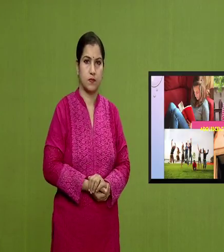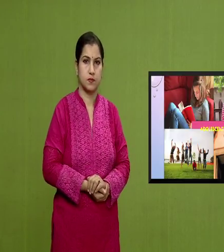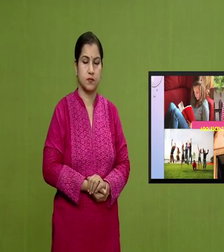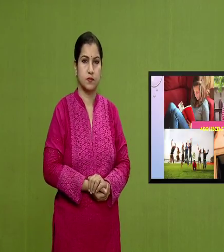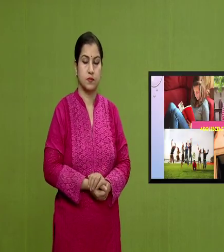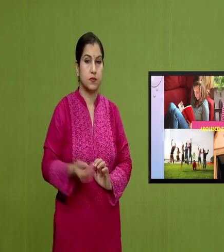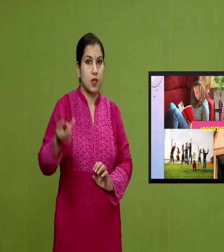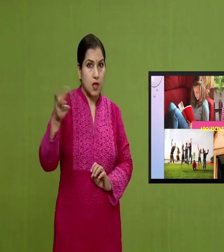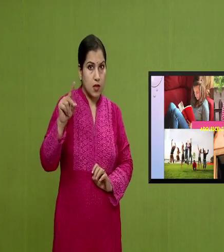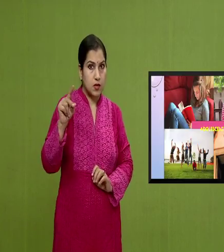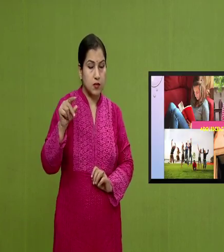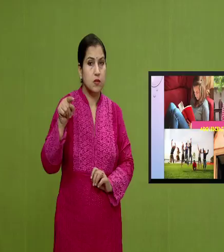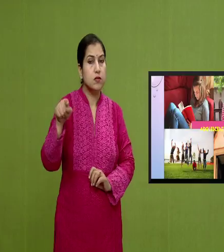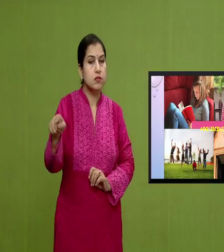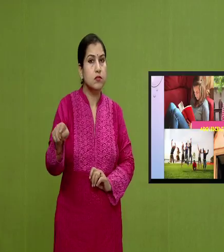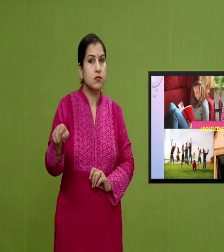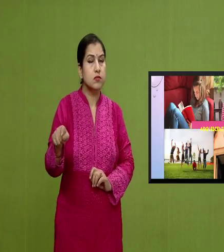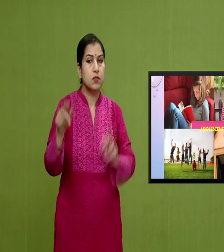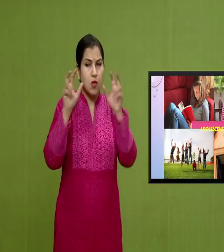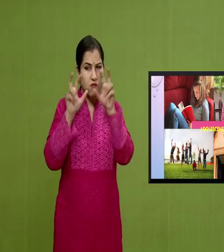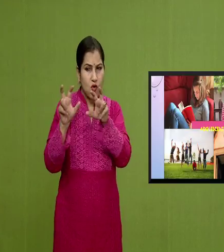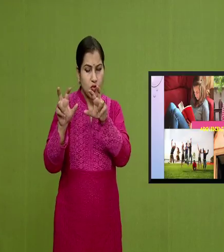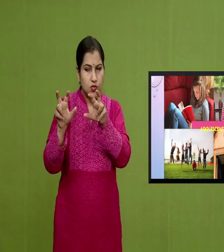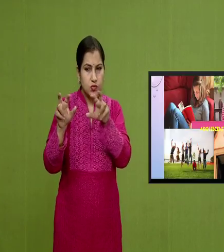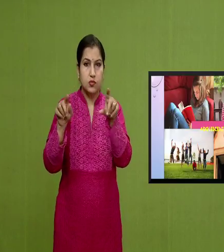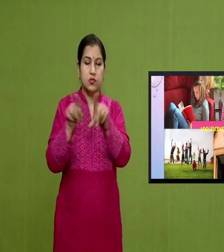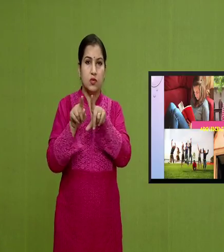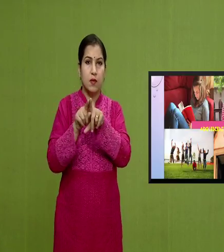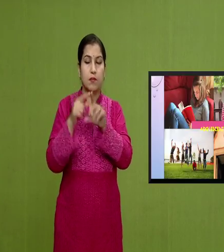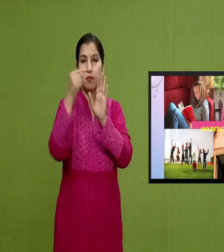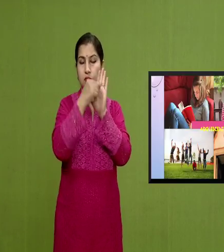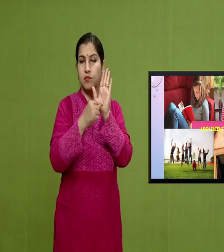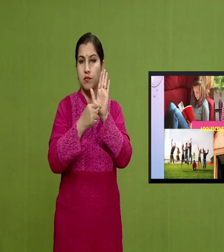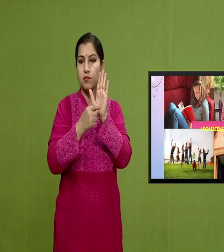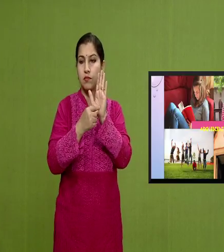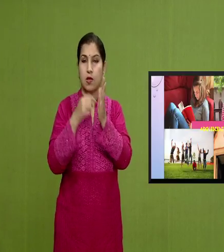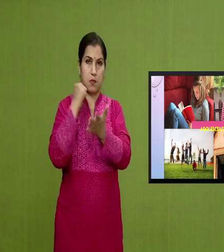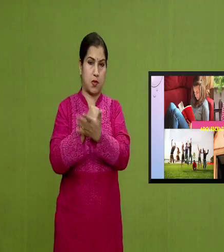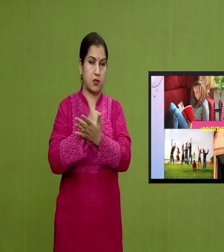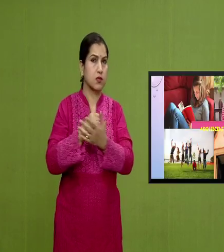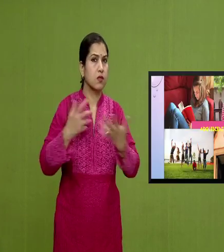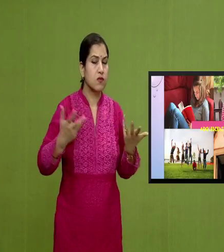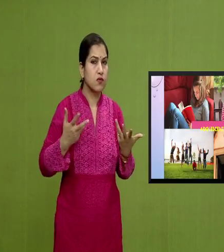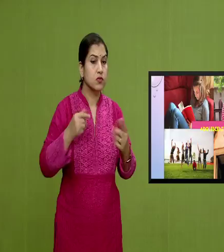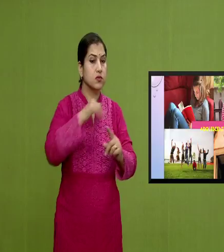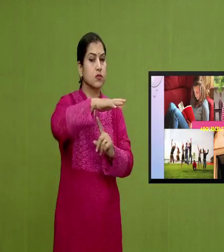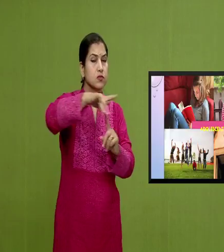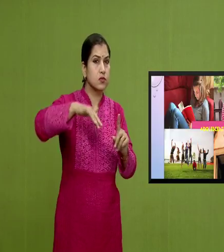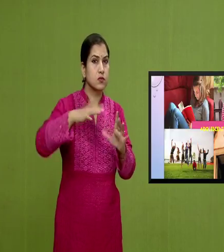Again, keeping watch and guiding is essential so that they do